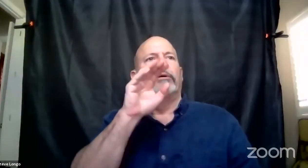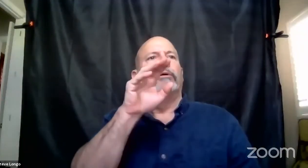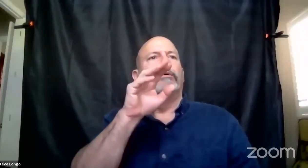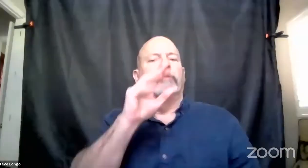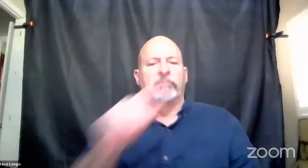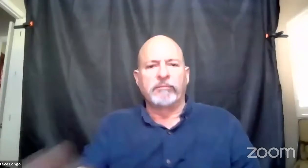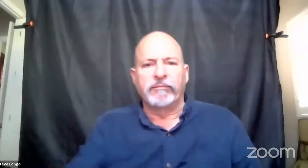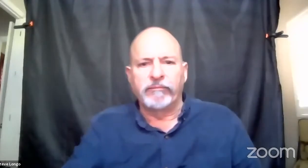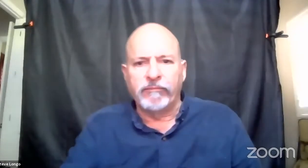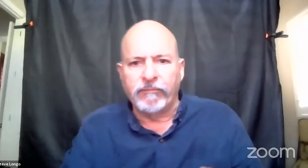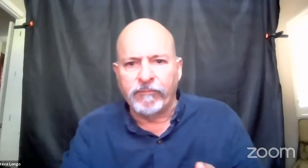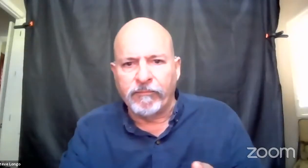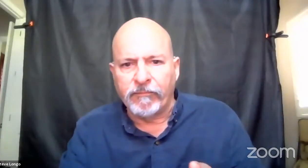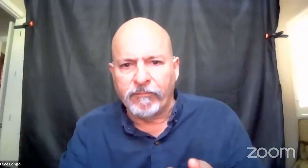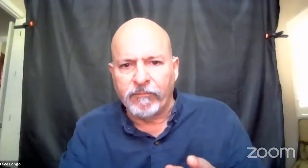person.